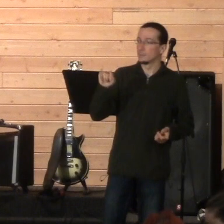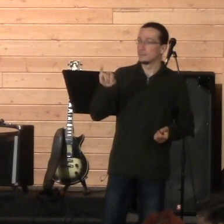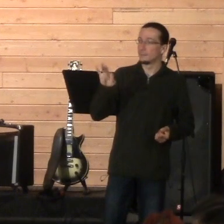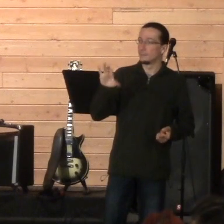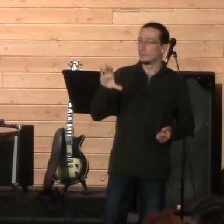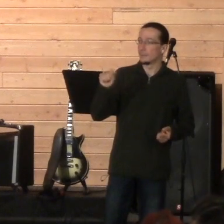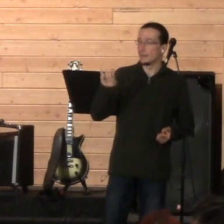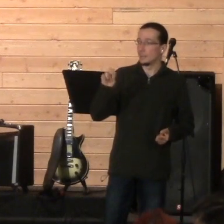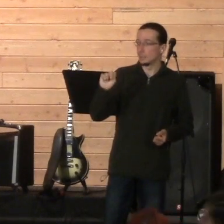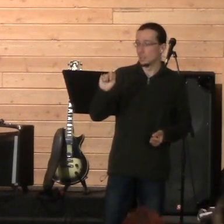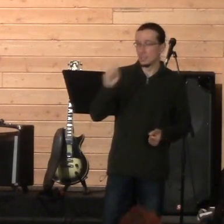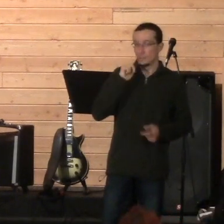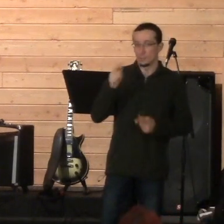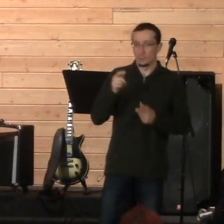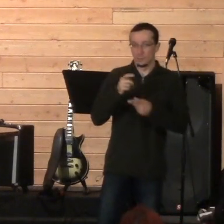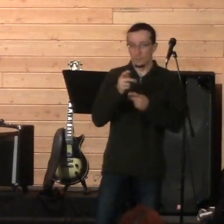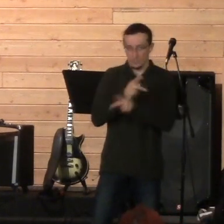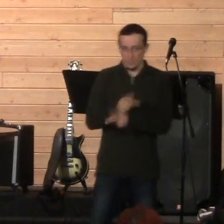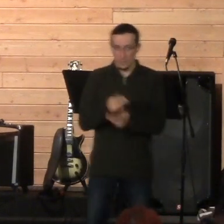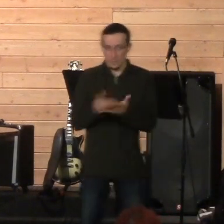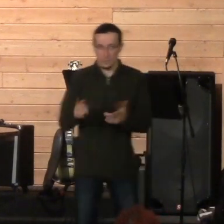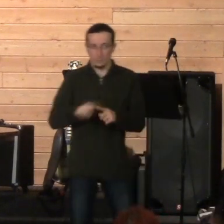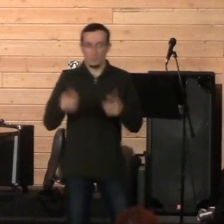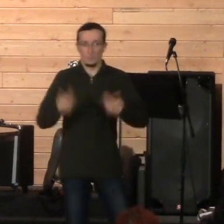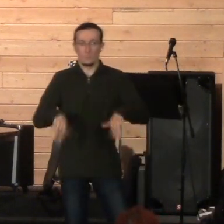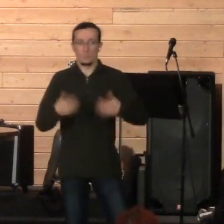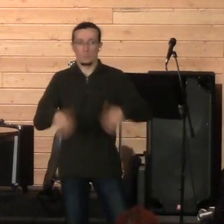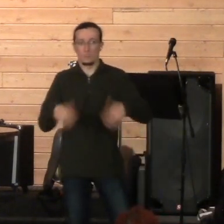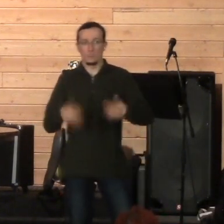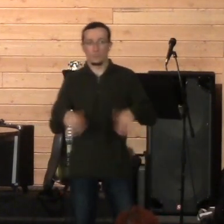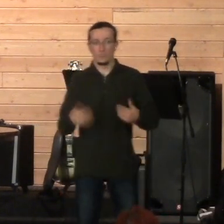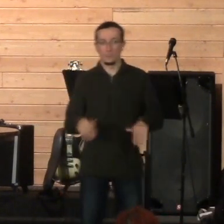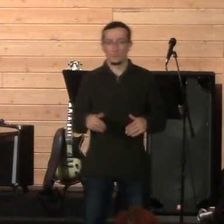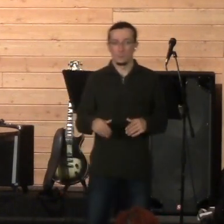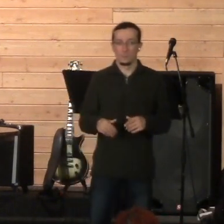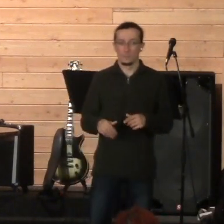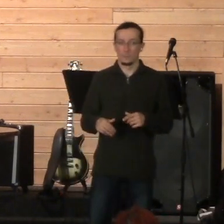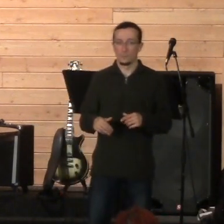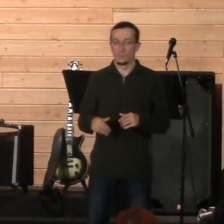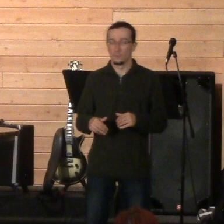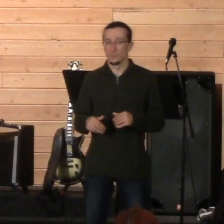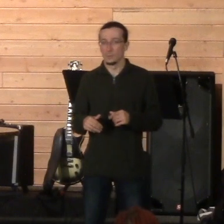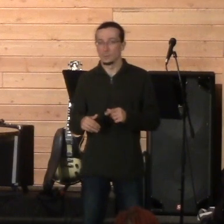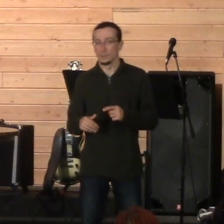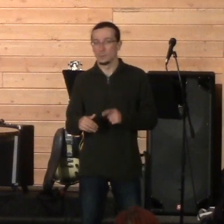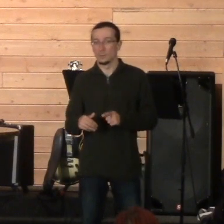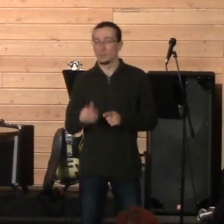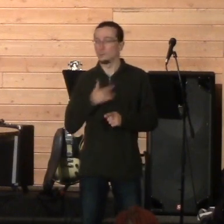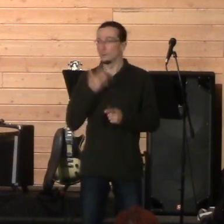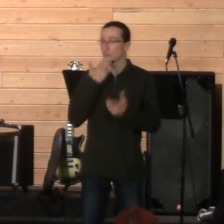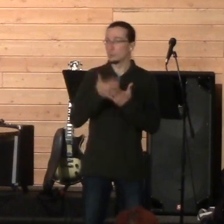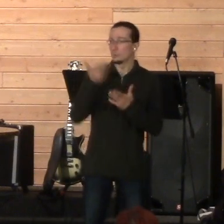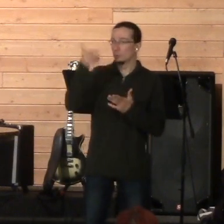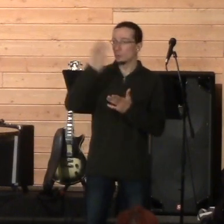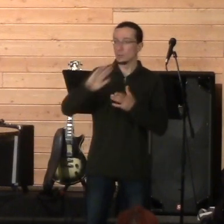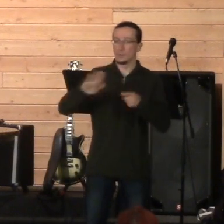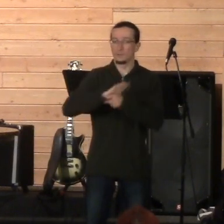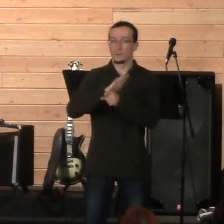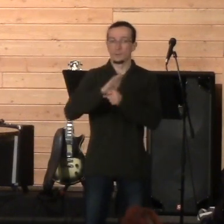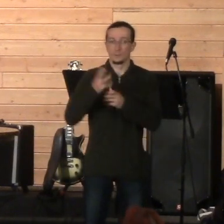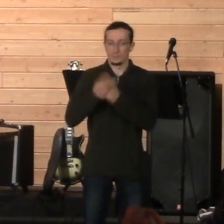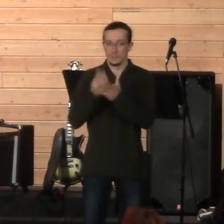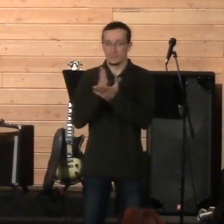out. But man, it feels so good to feel the hand of God just paint in these pieces that are missing in your